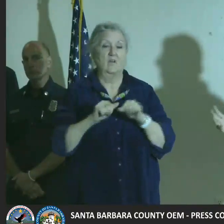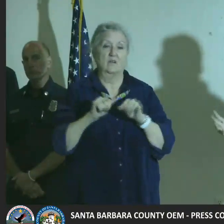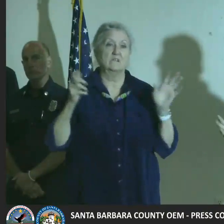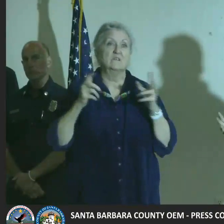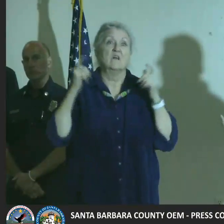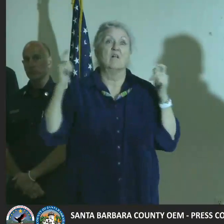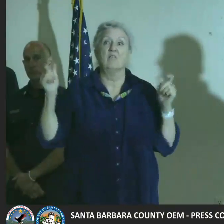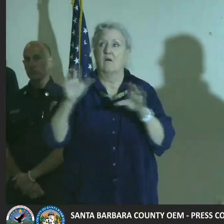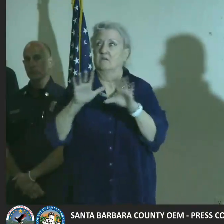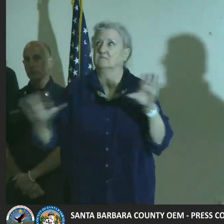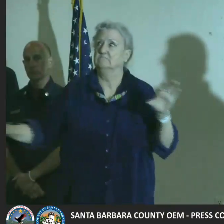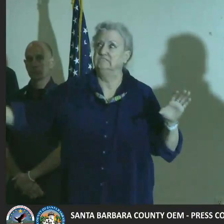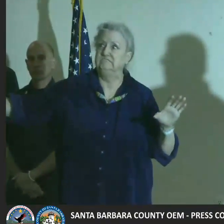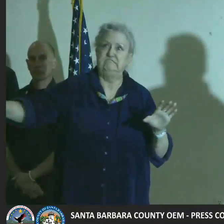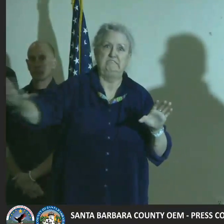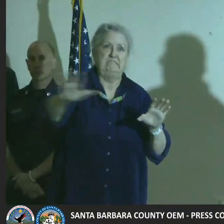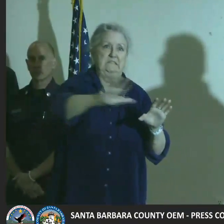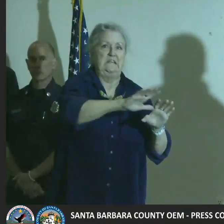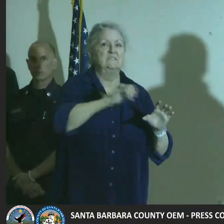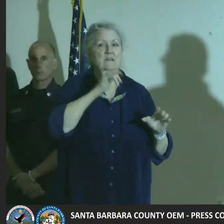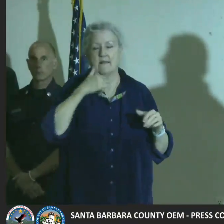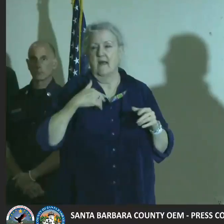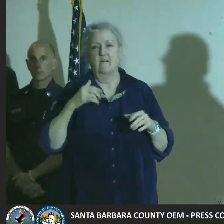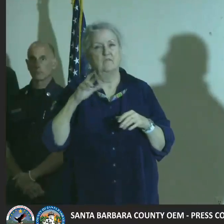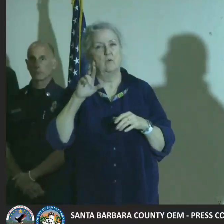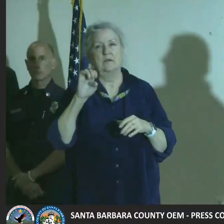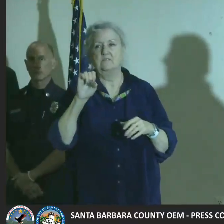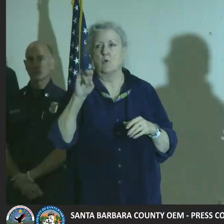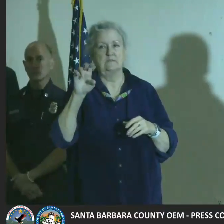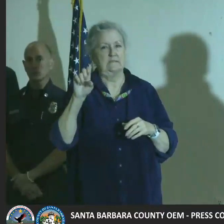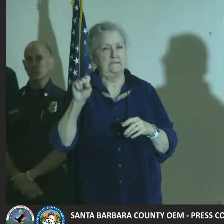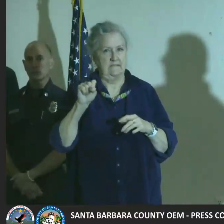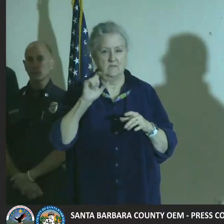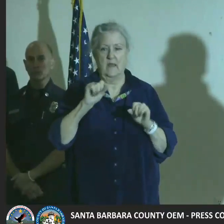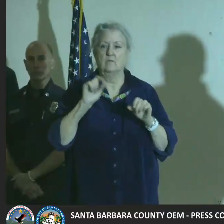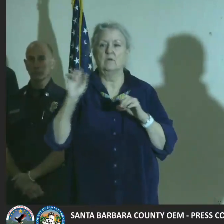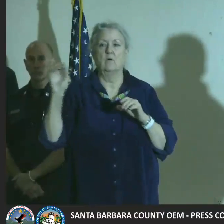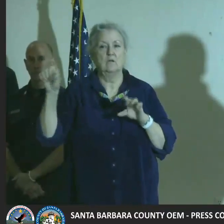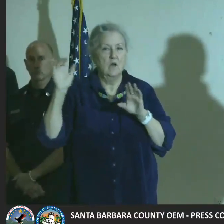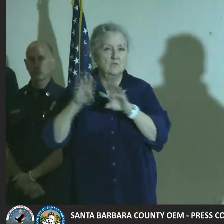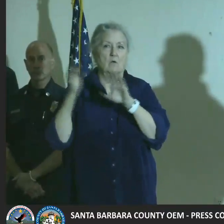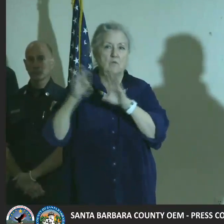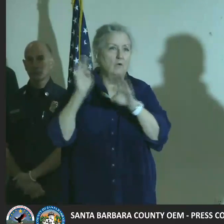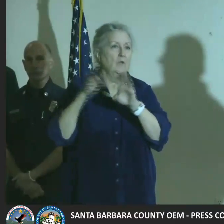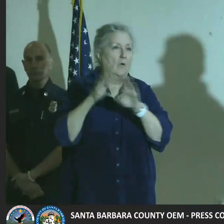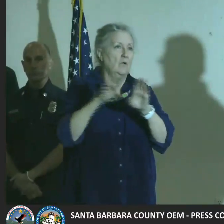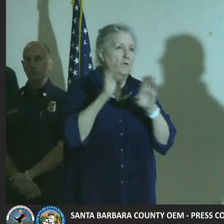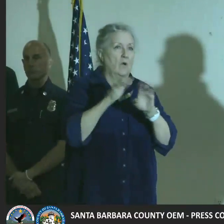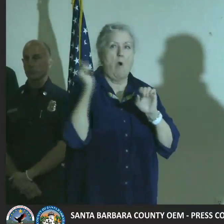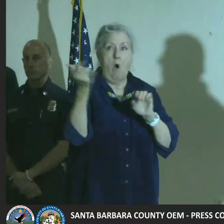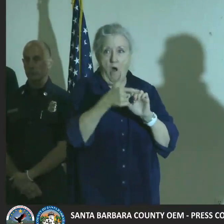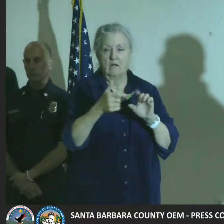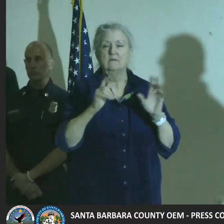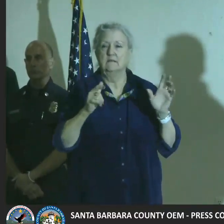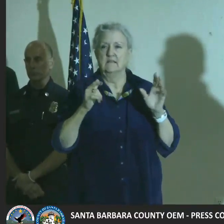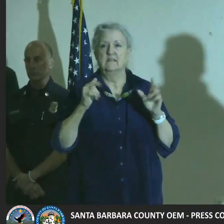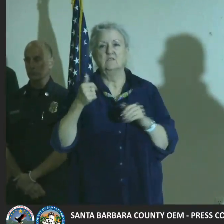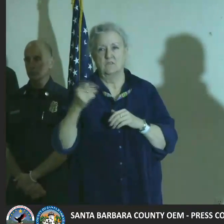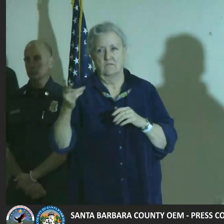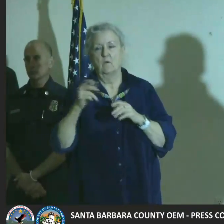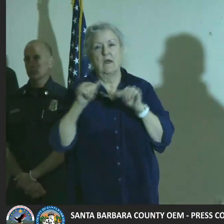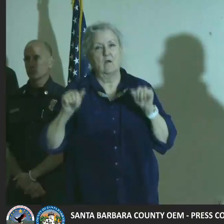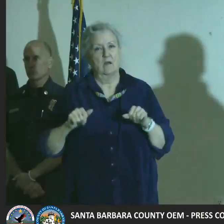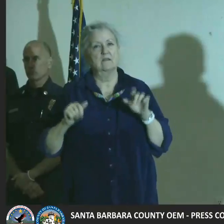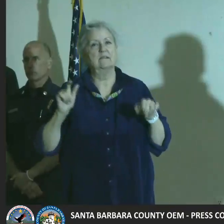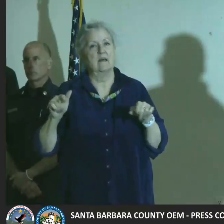such a large area, we didn't have the resources to be able to go door to door at every door. It was only in those